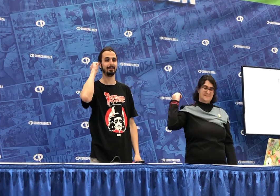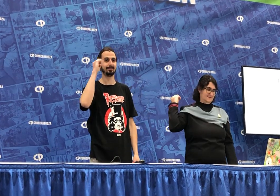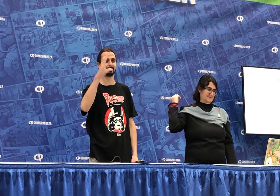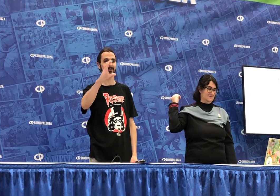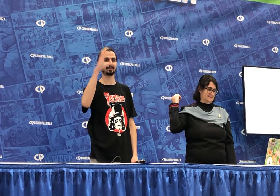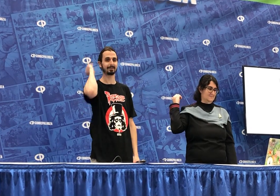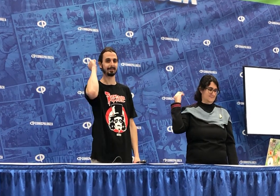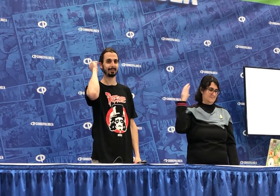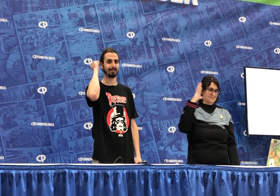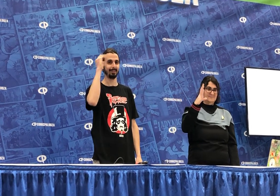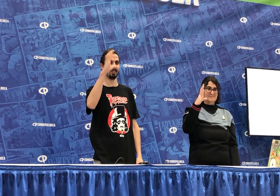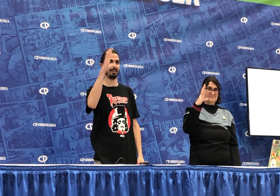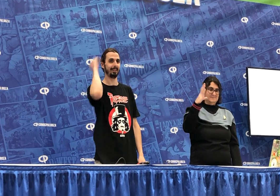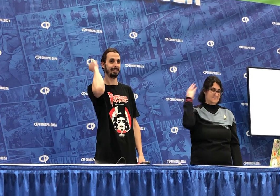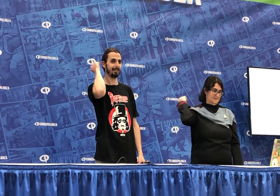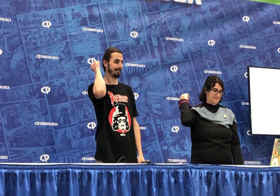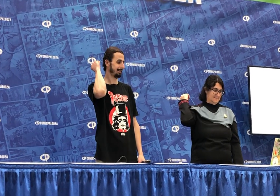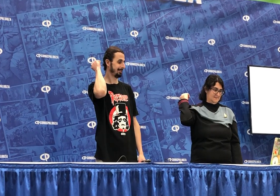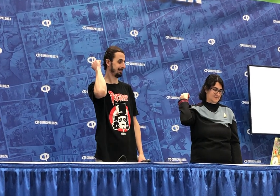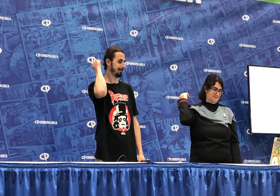Timeless, like you're going back in the past, timeless.